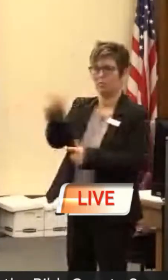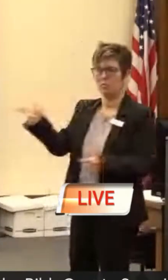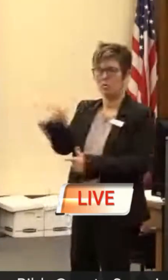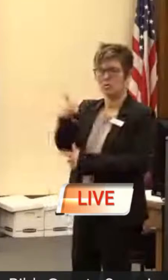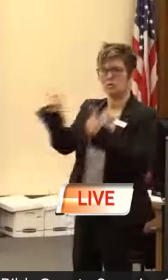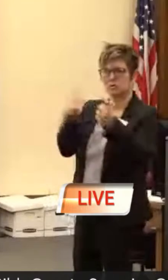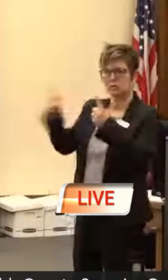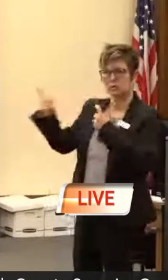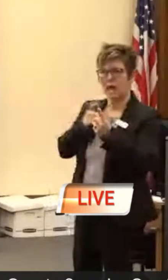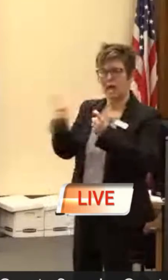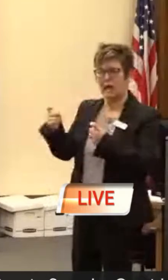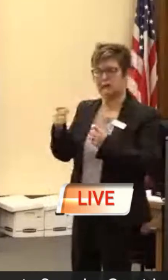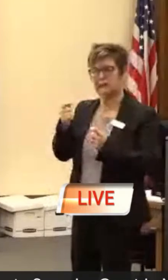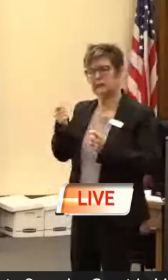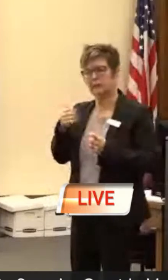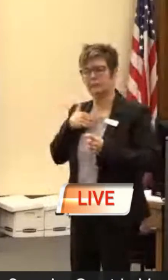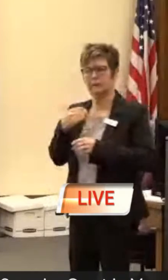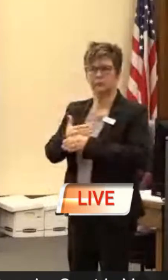think